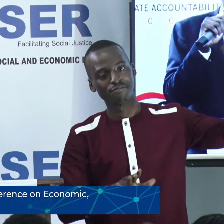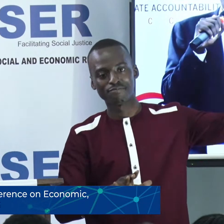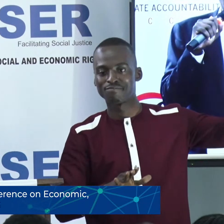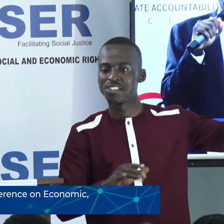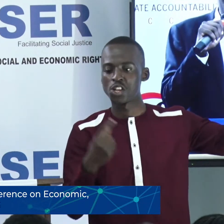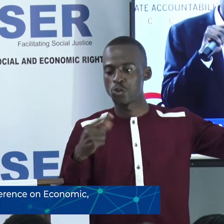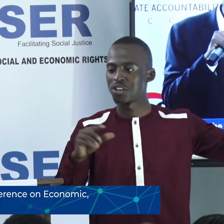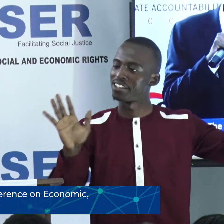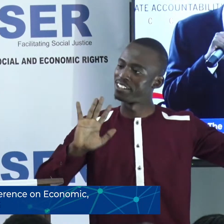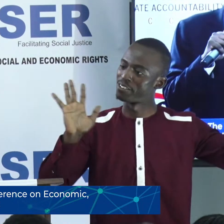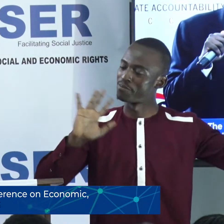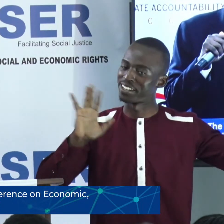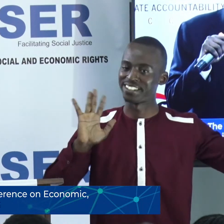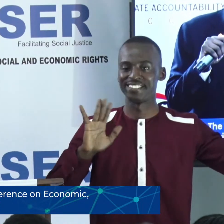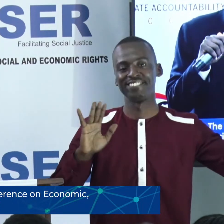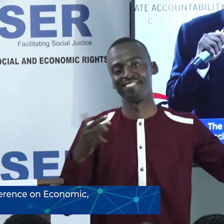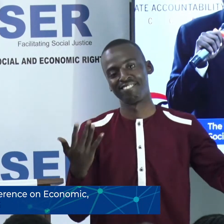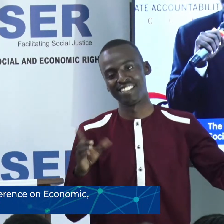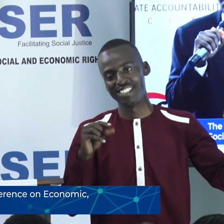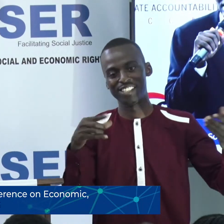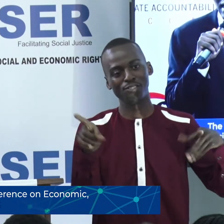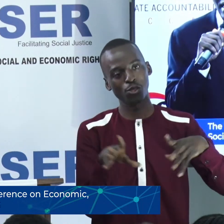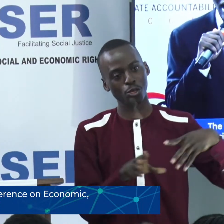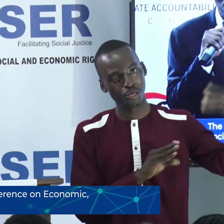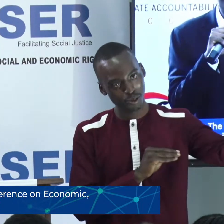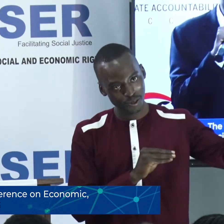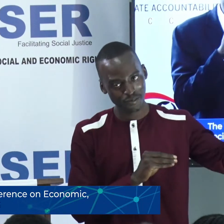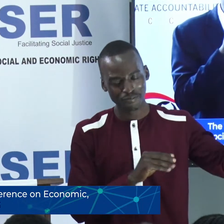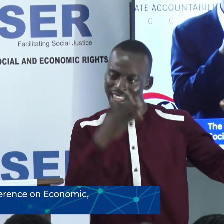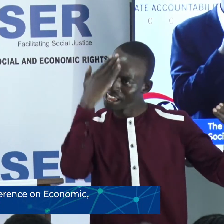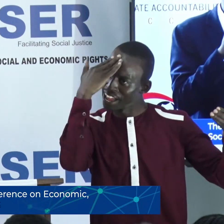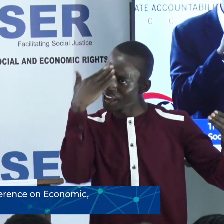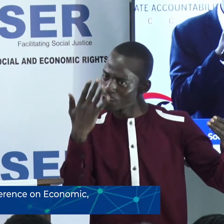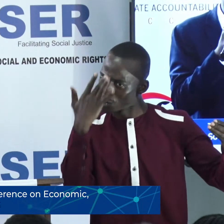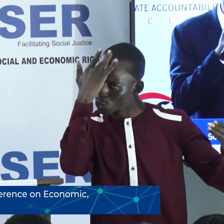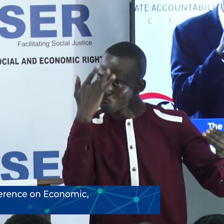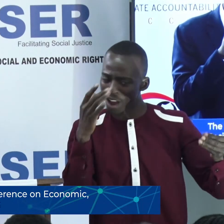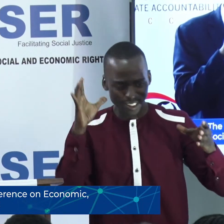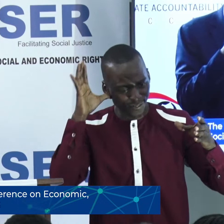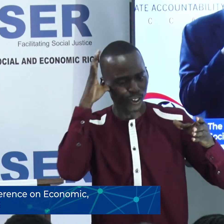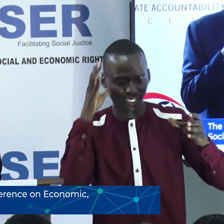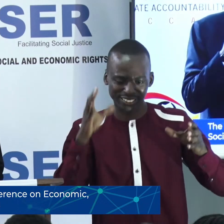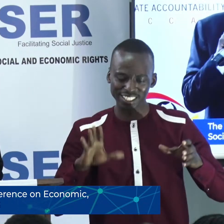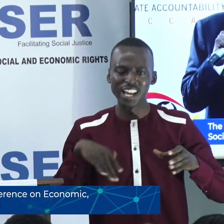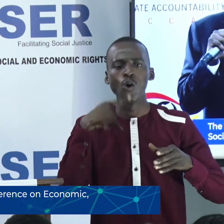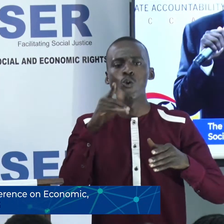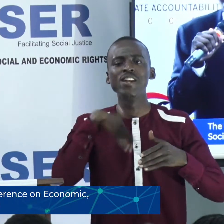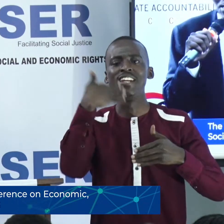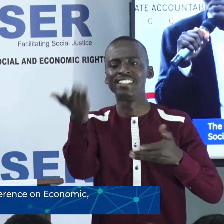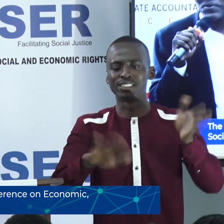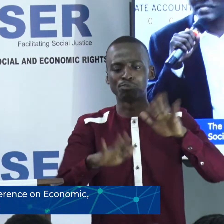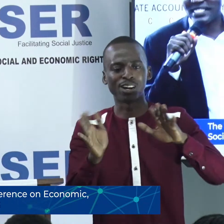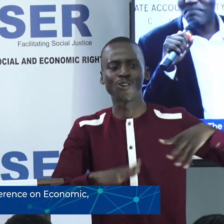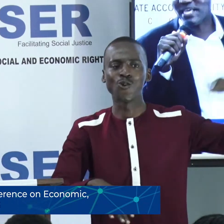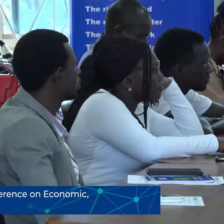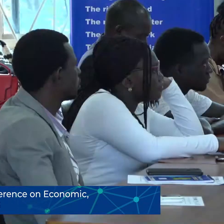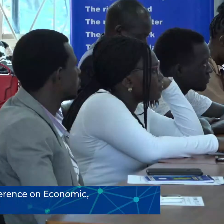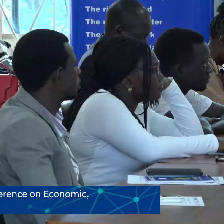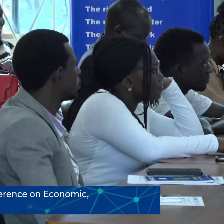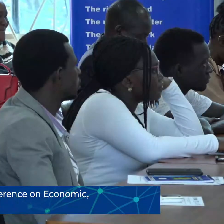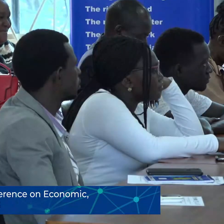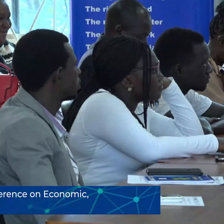again, under very unfortunate circumstances. I don't know who is packing their bags next, because it